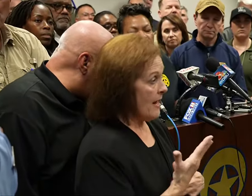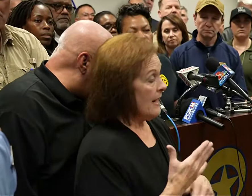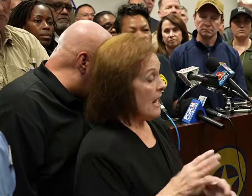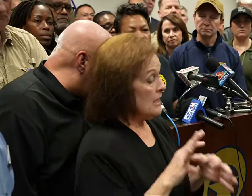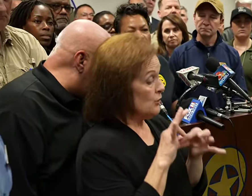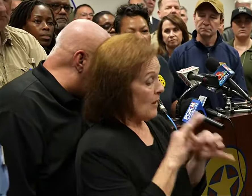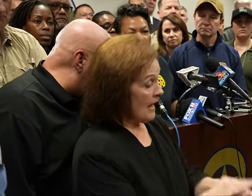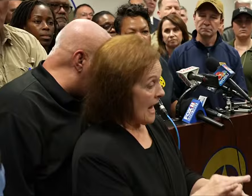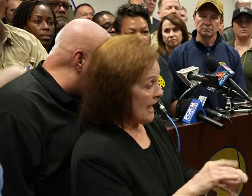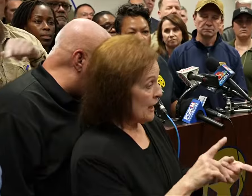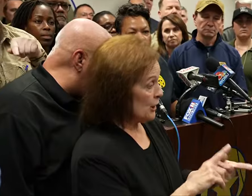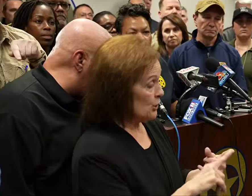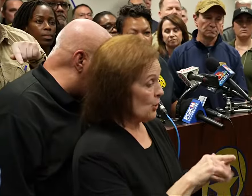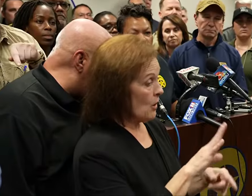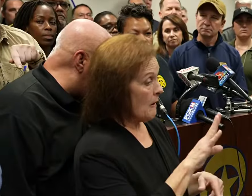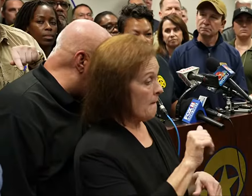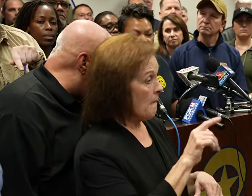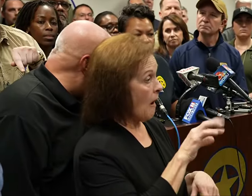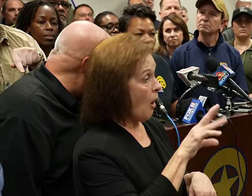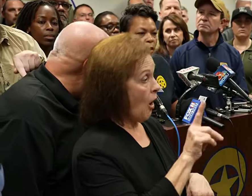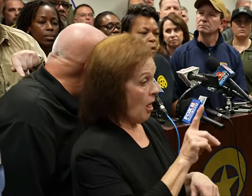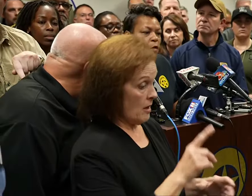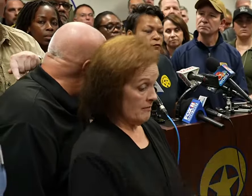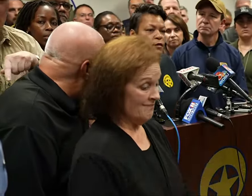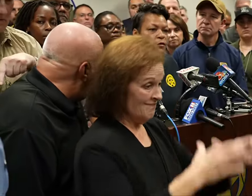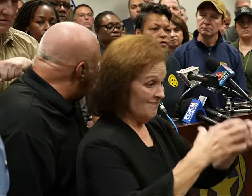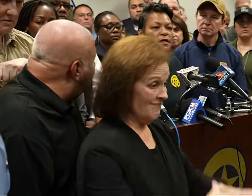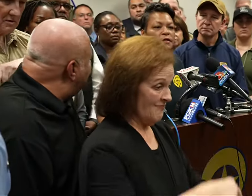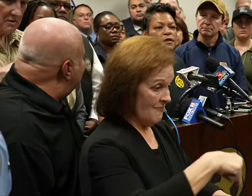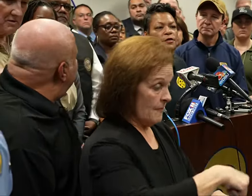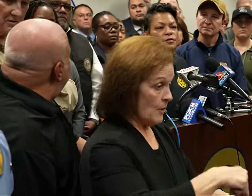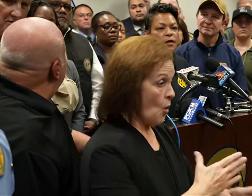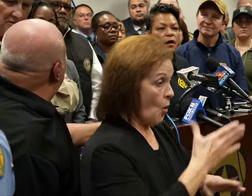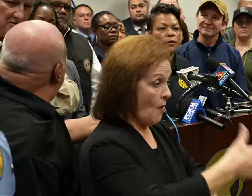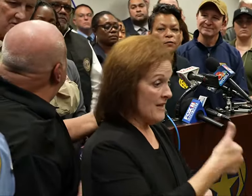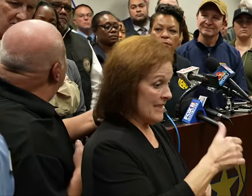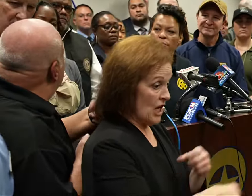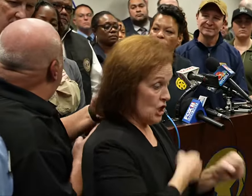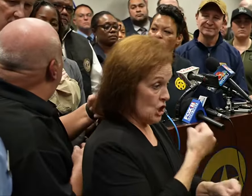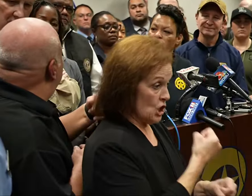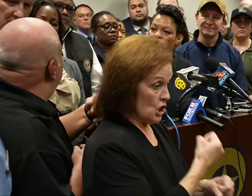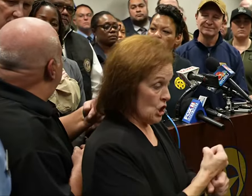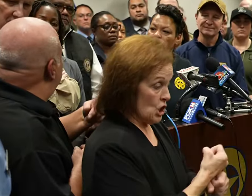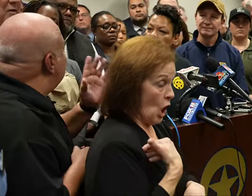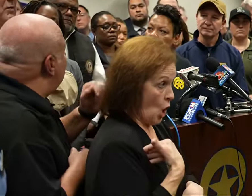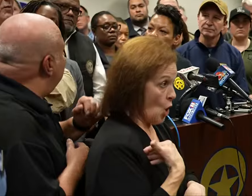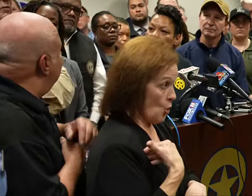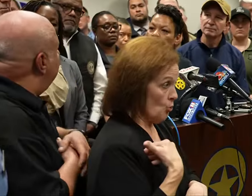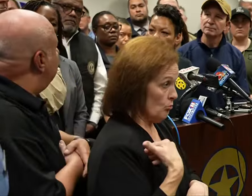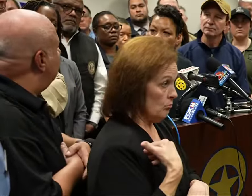it relates to the bollards on Bourbon Street, over 10 years ago,